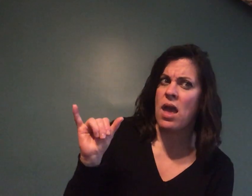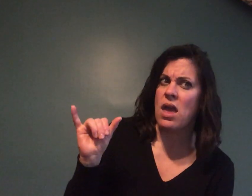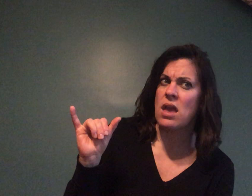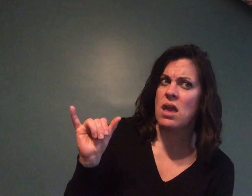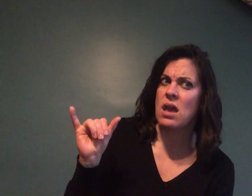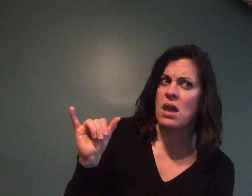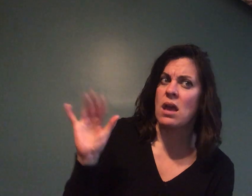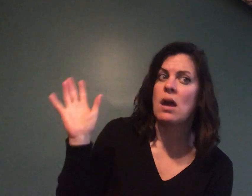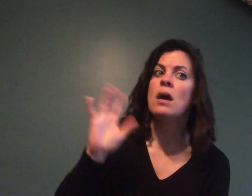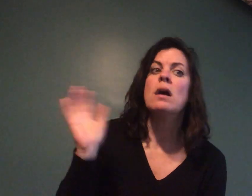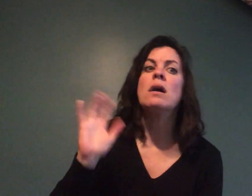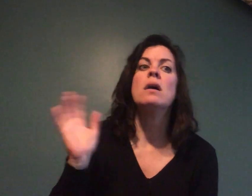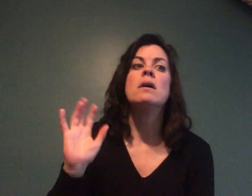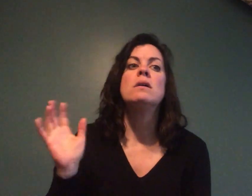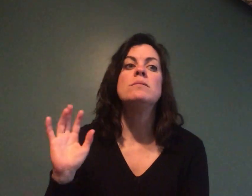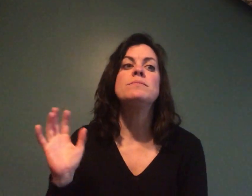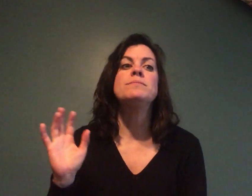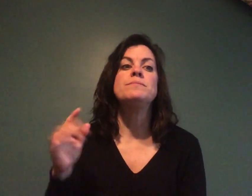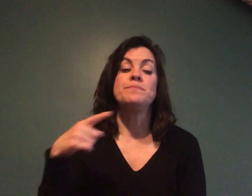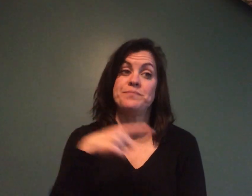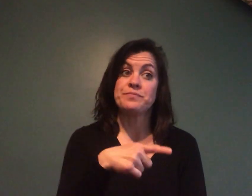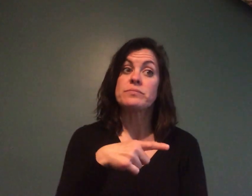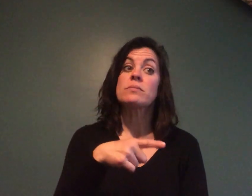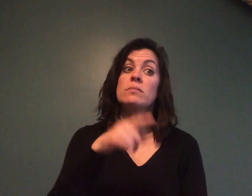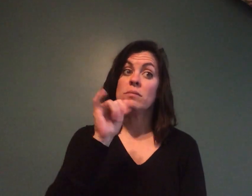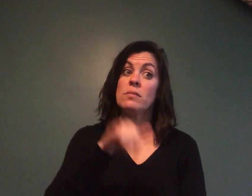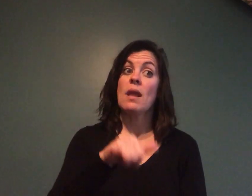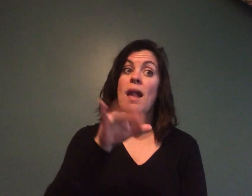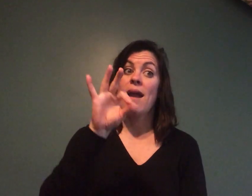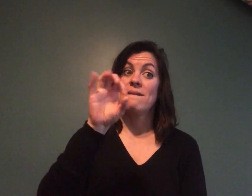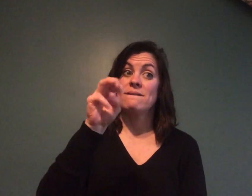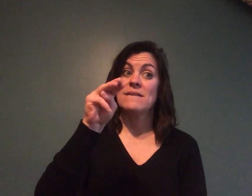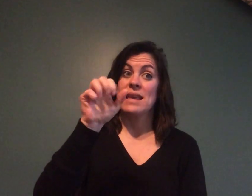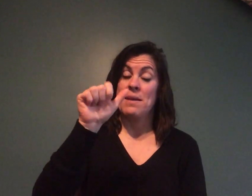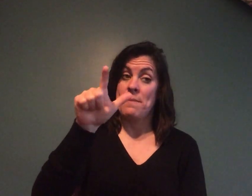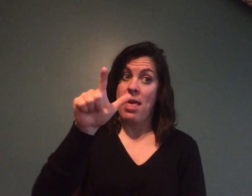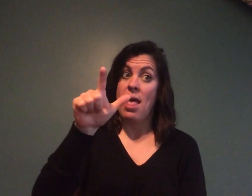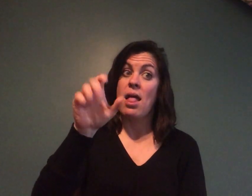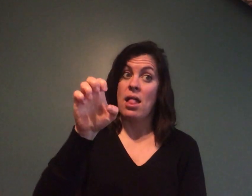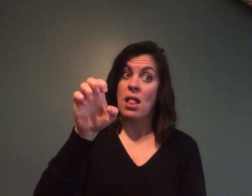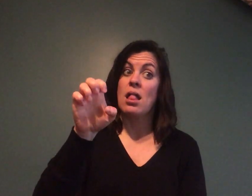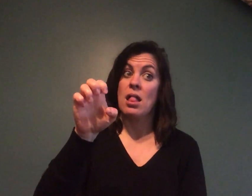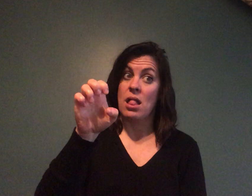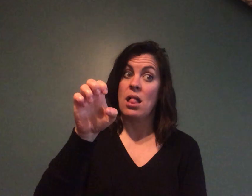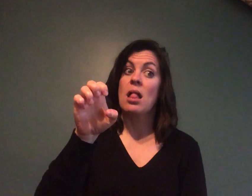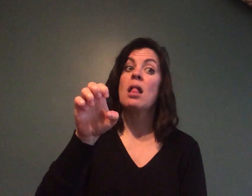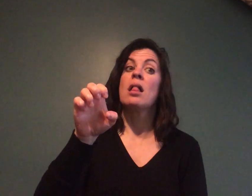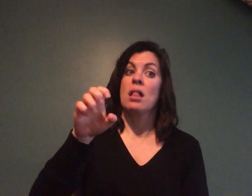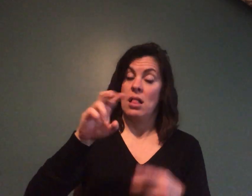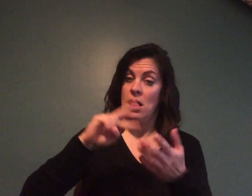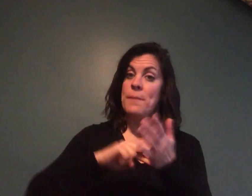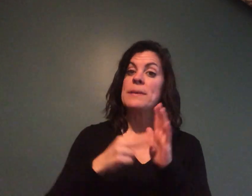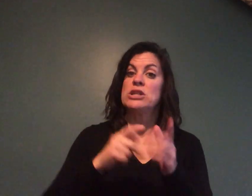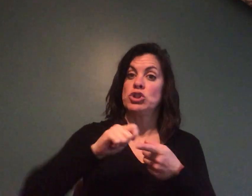two wires and stripped them. They bypassed the plug, and they're putting the two wires, just like putting the two wires right in